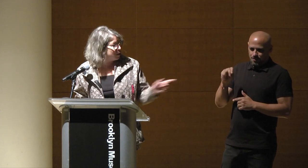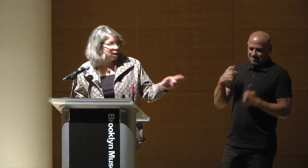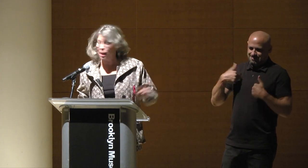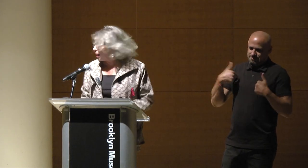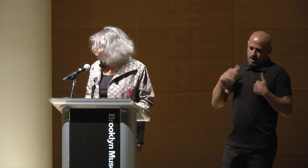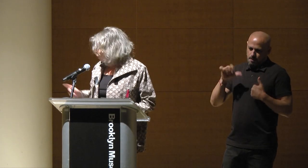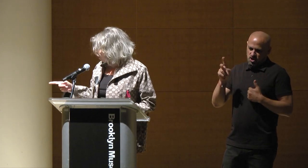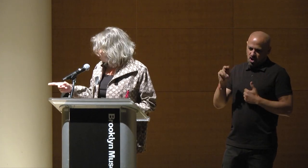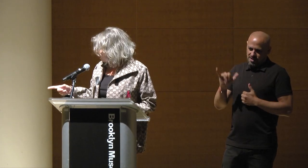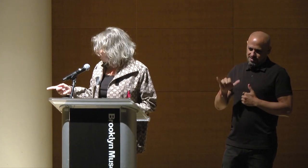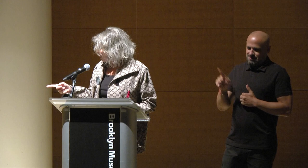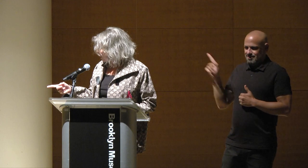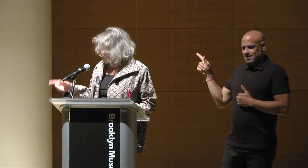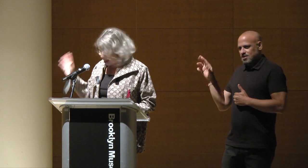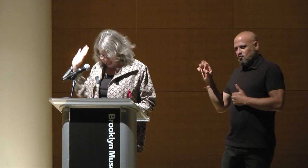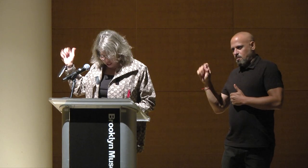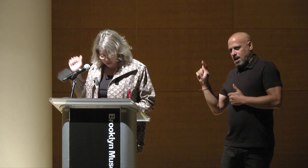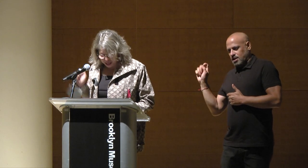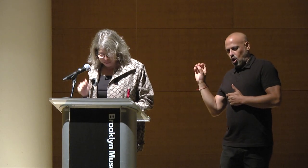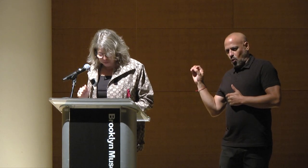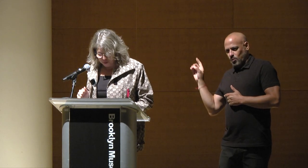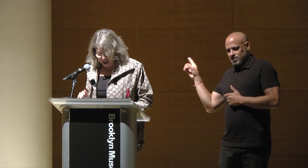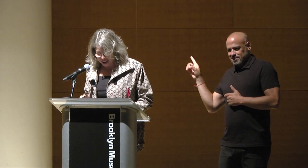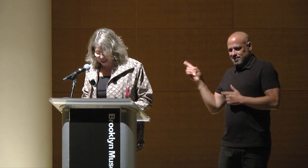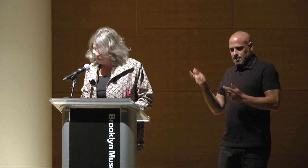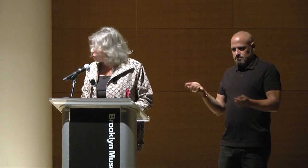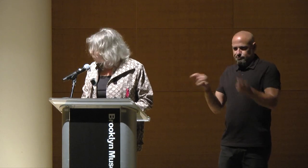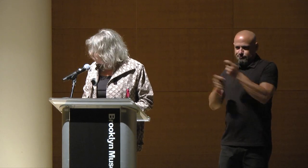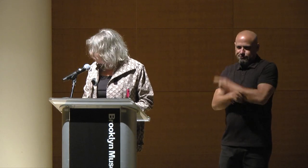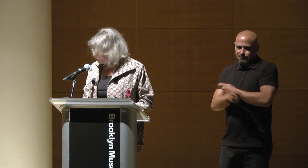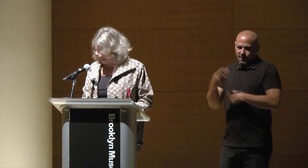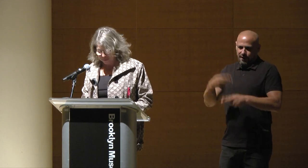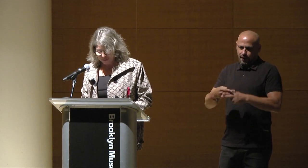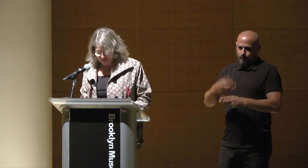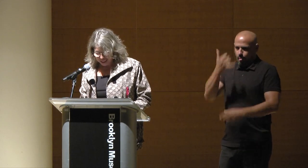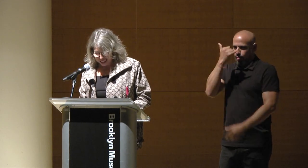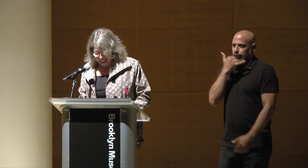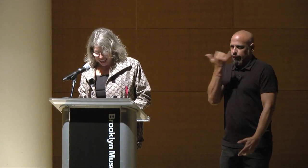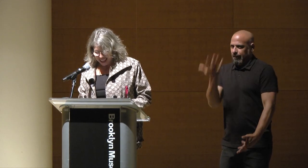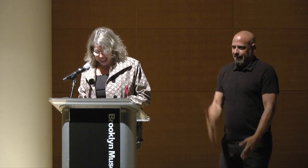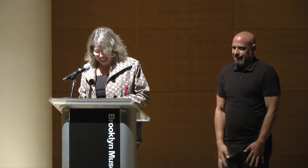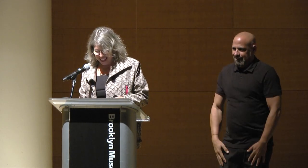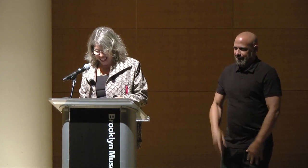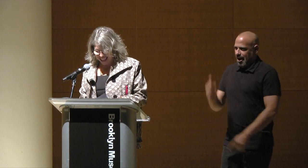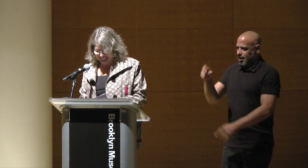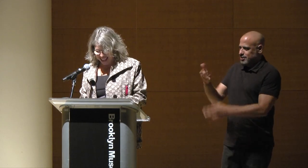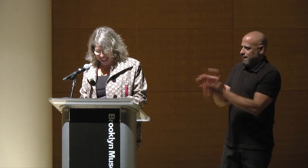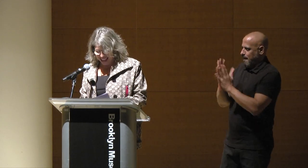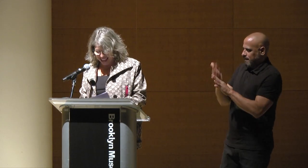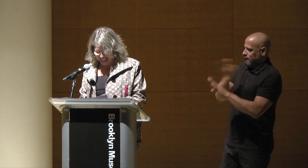Johnny? Oh, you're Johnny and you're Alberto? I should have asked beforehand. Welcome.